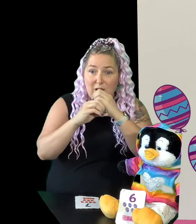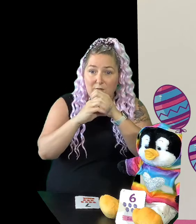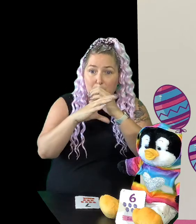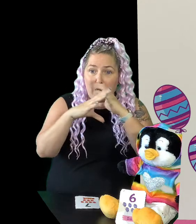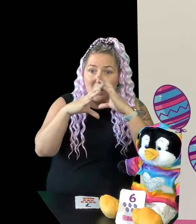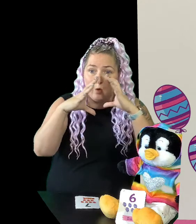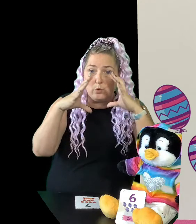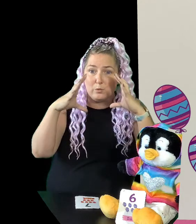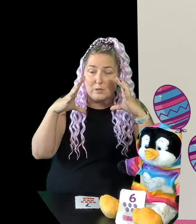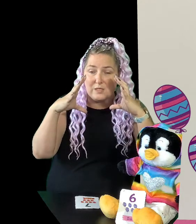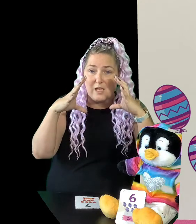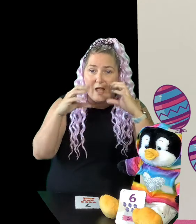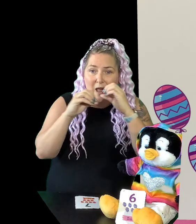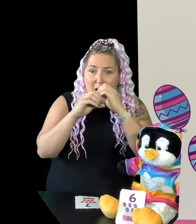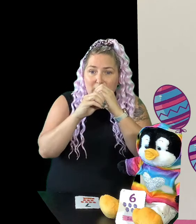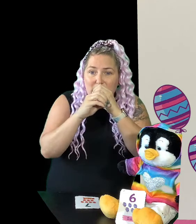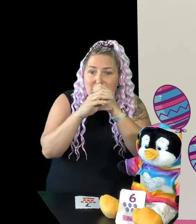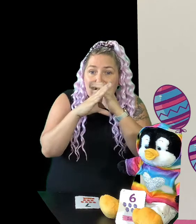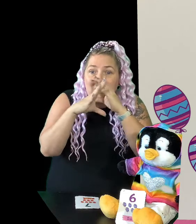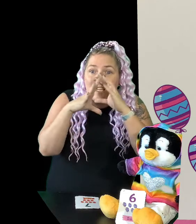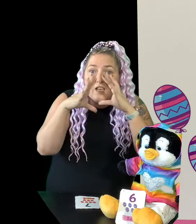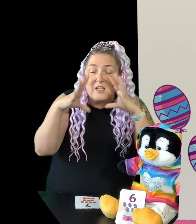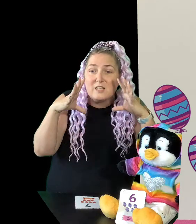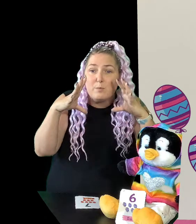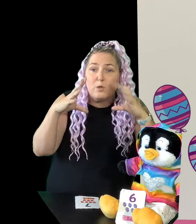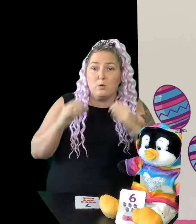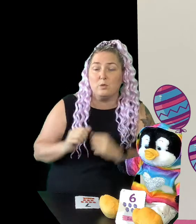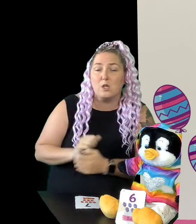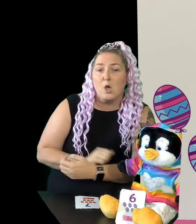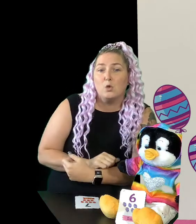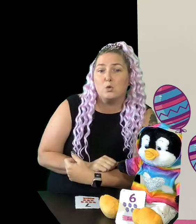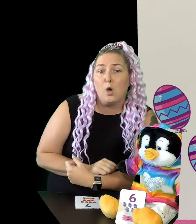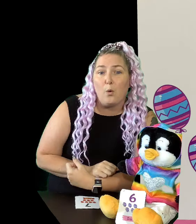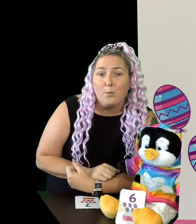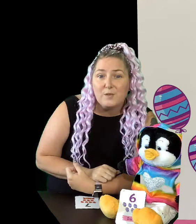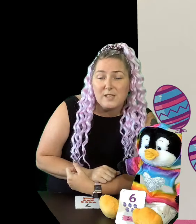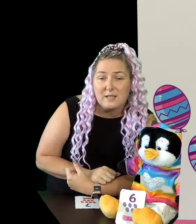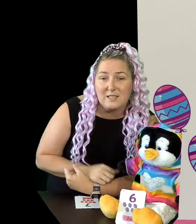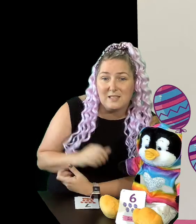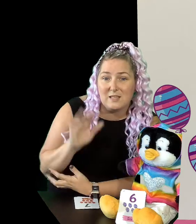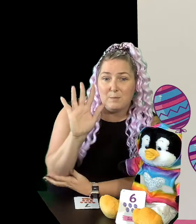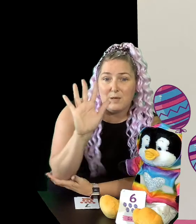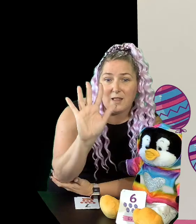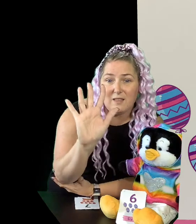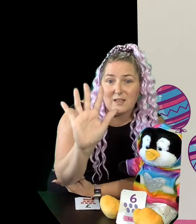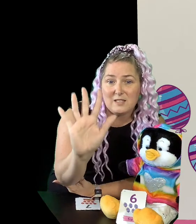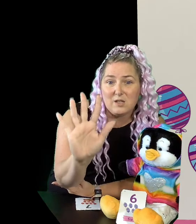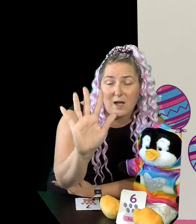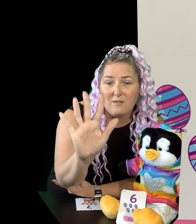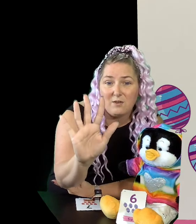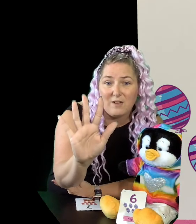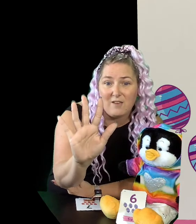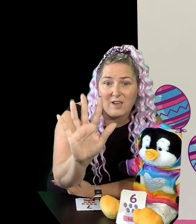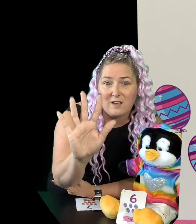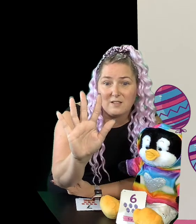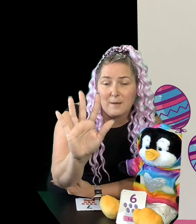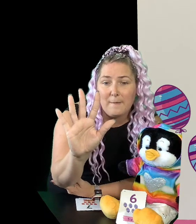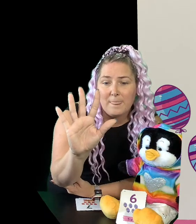for balloons. And there's 6 balloons. So 6 is going to be like this. So you have your 5 hand. You're